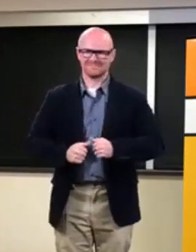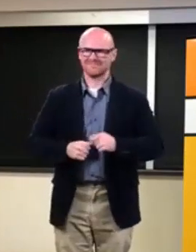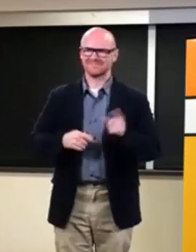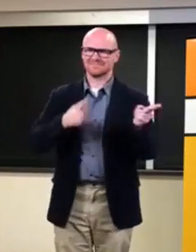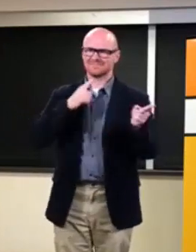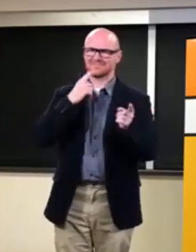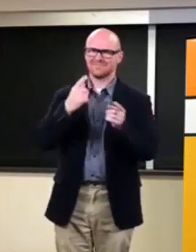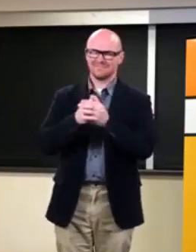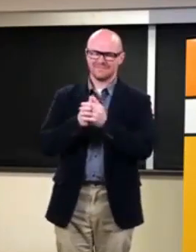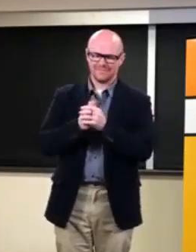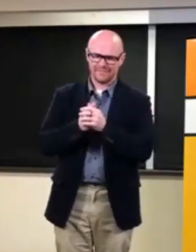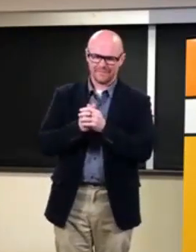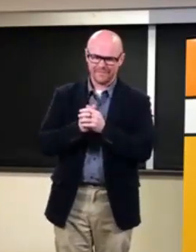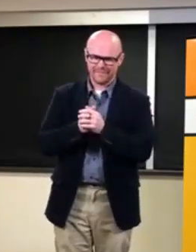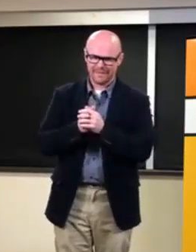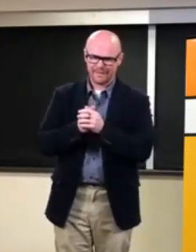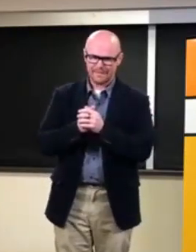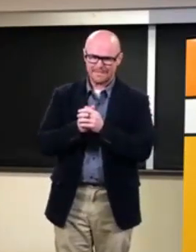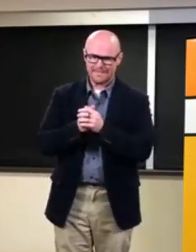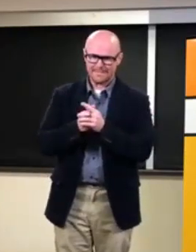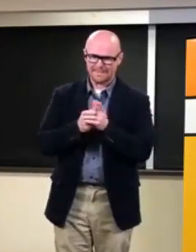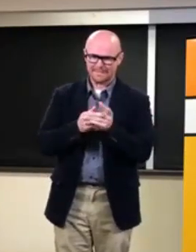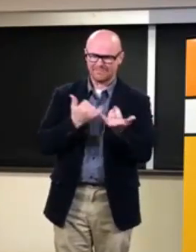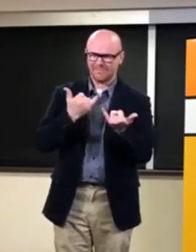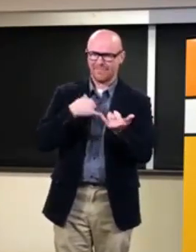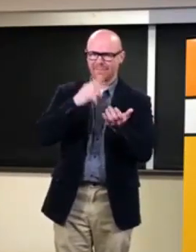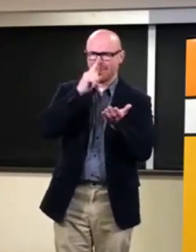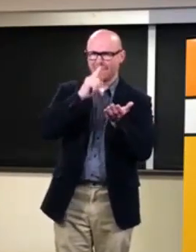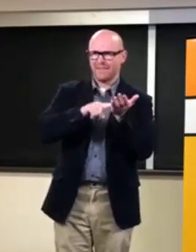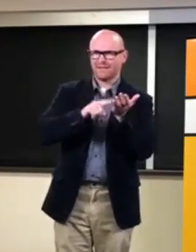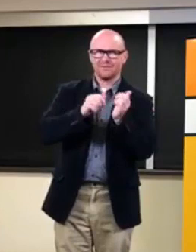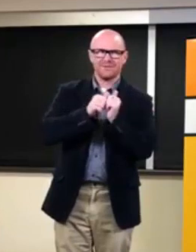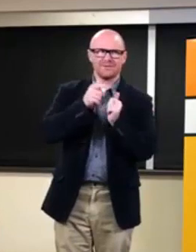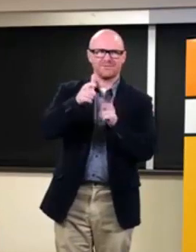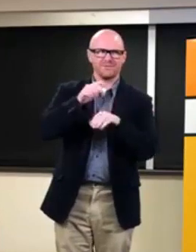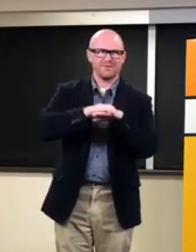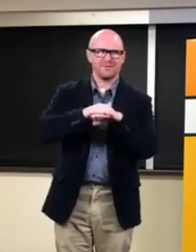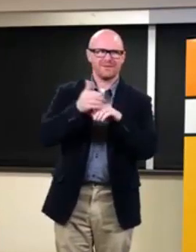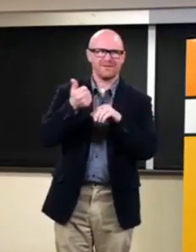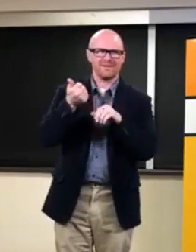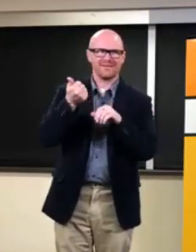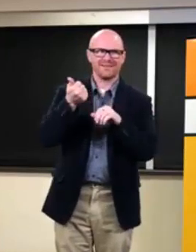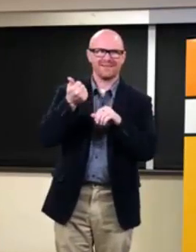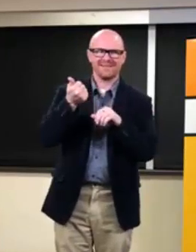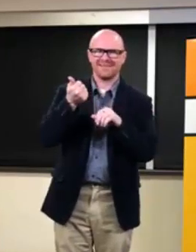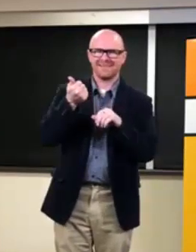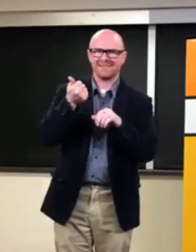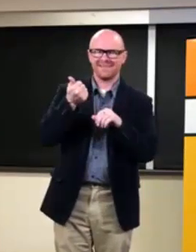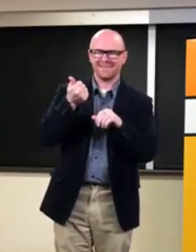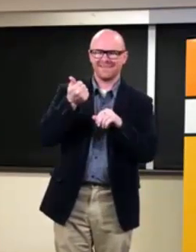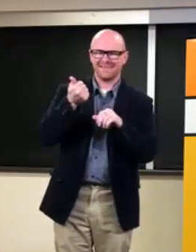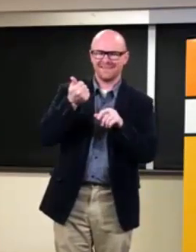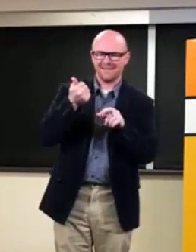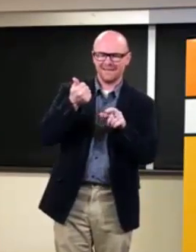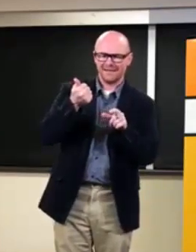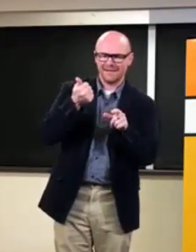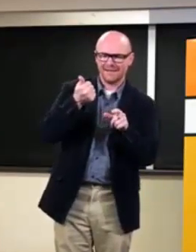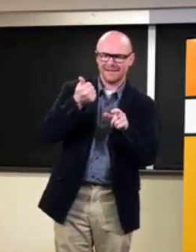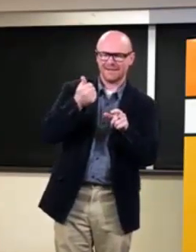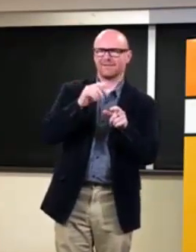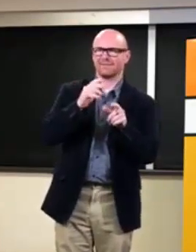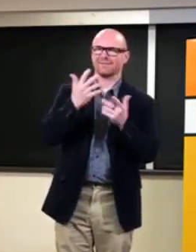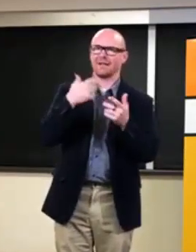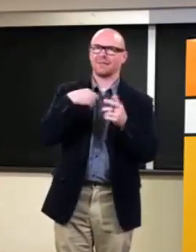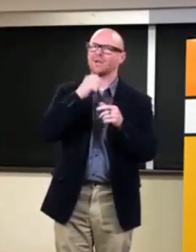News Service. Just checking with you on any kind of positive developments in antibody research. Do you have any view on